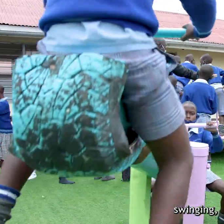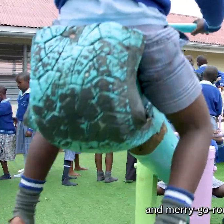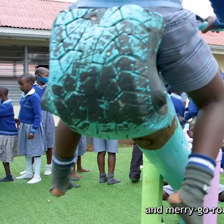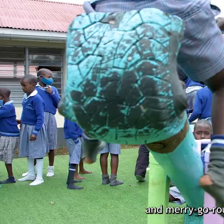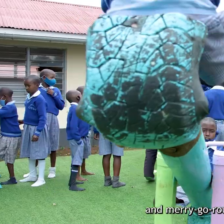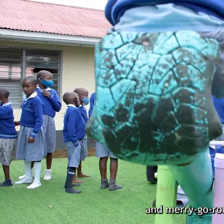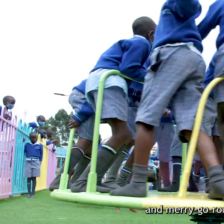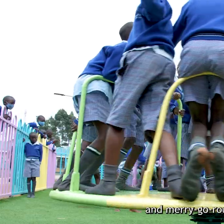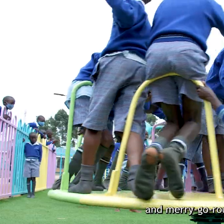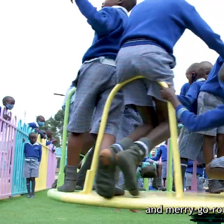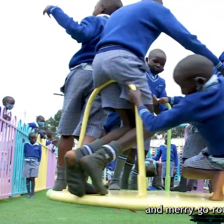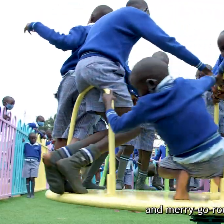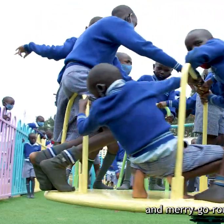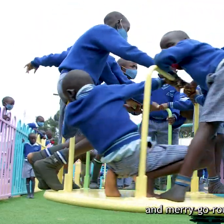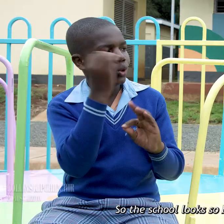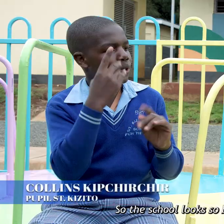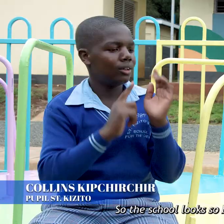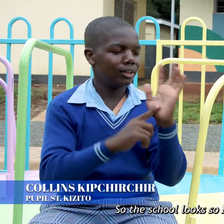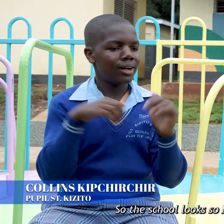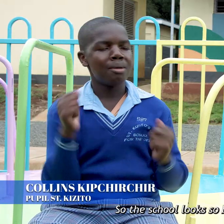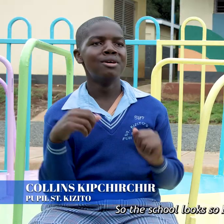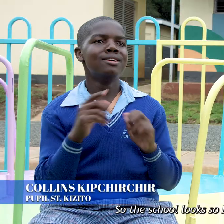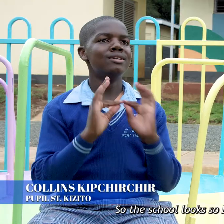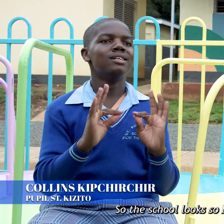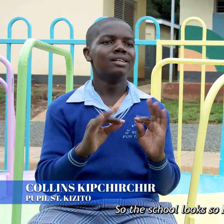and merry-go-round. So the school looks so beautiful.